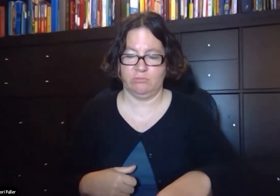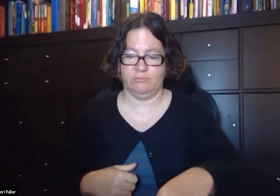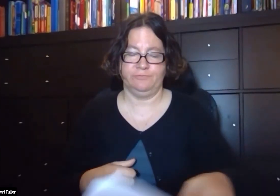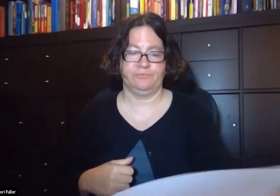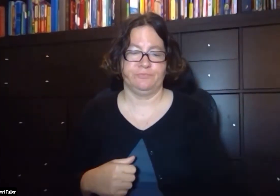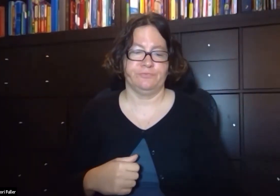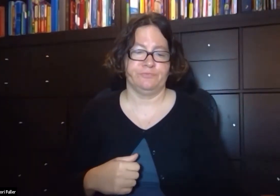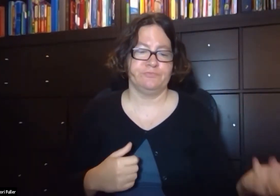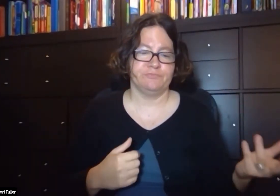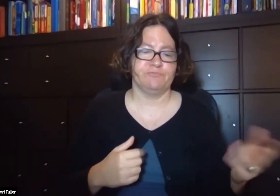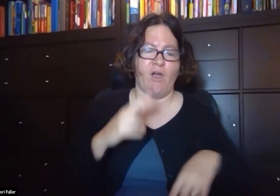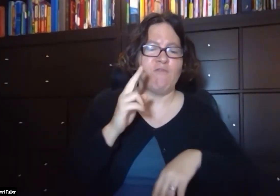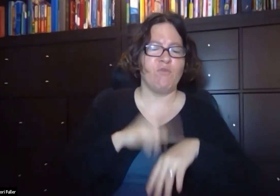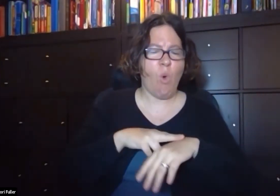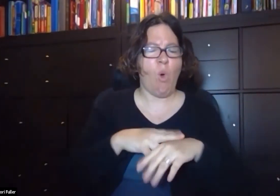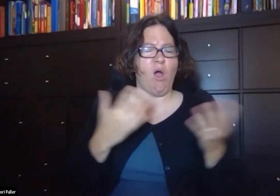or